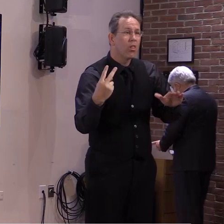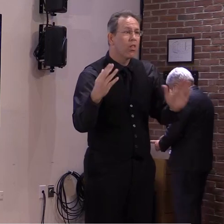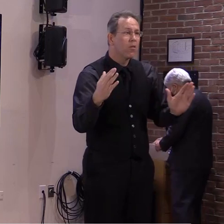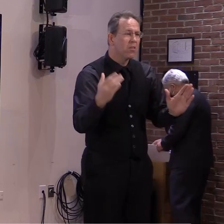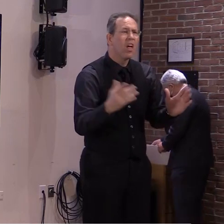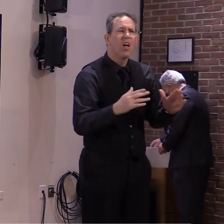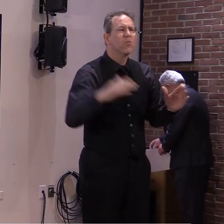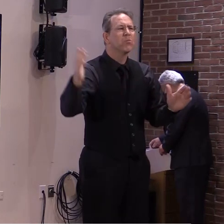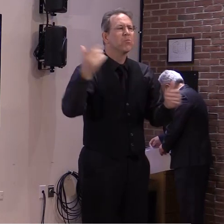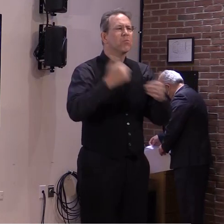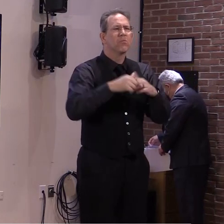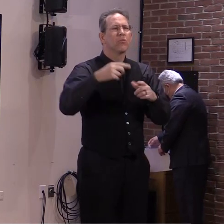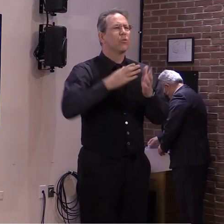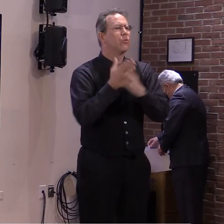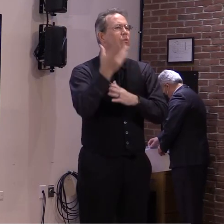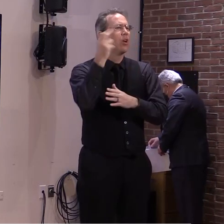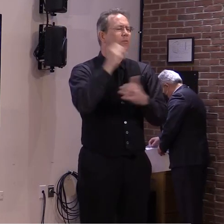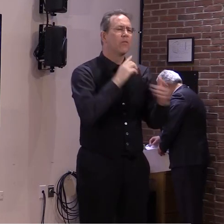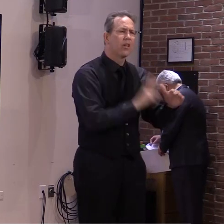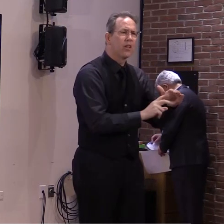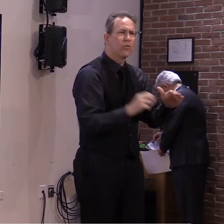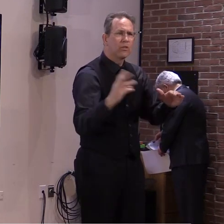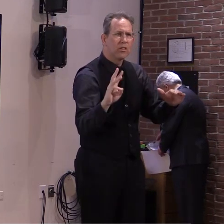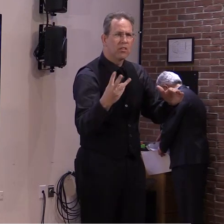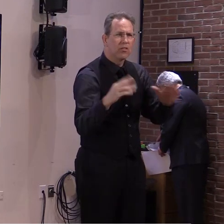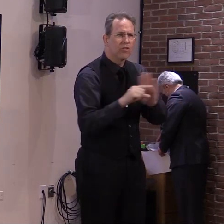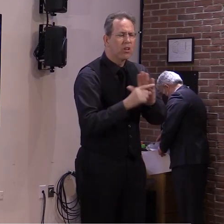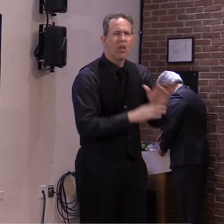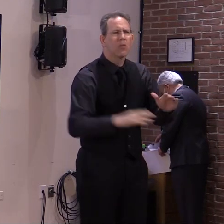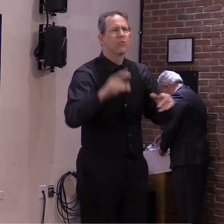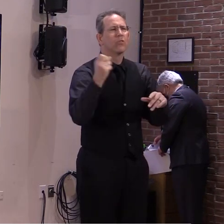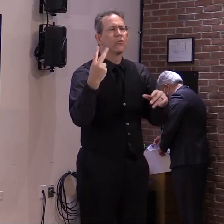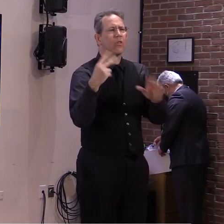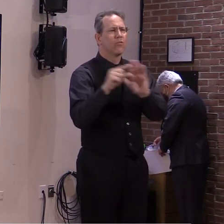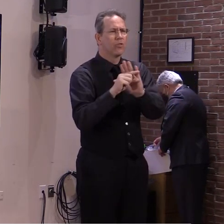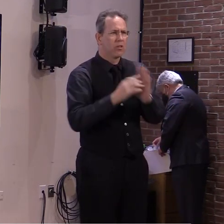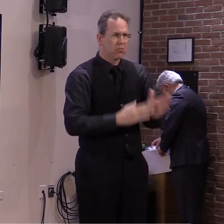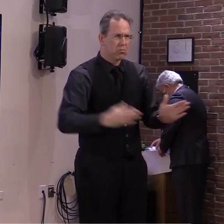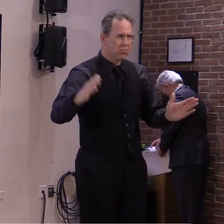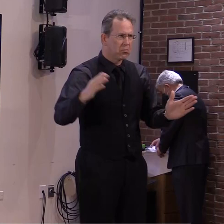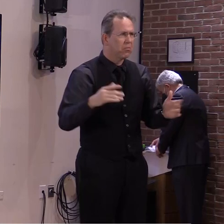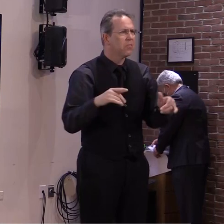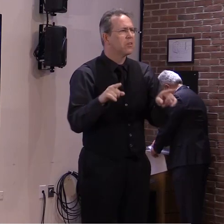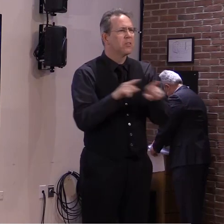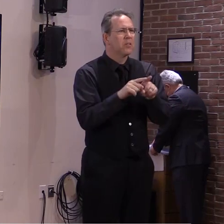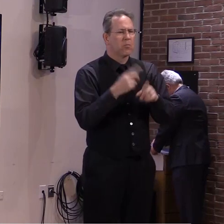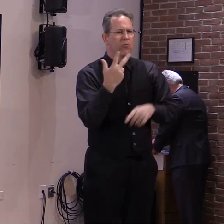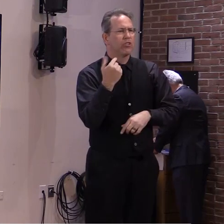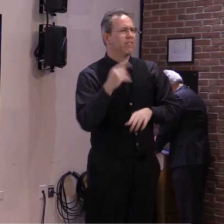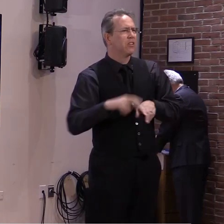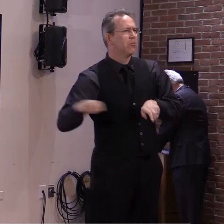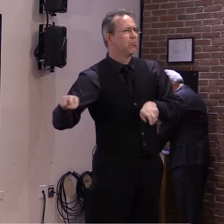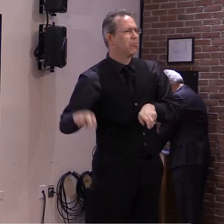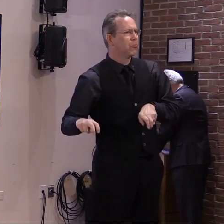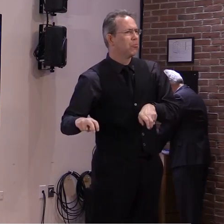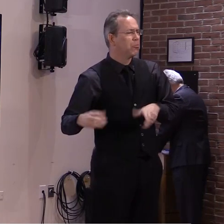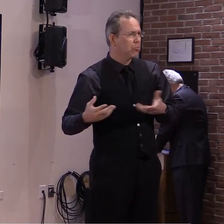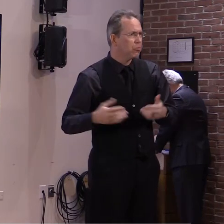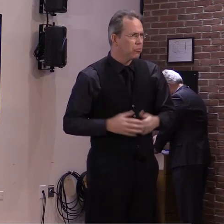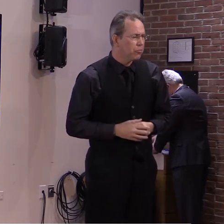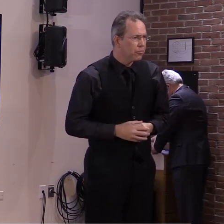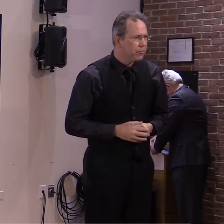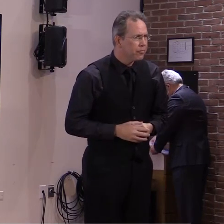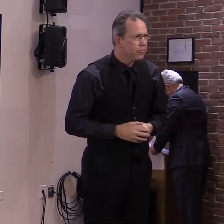grades. Now, all students K through 12 will be under the same distancing standard of 3 feet. The distancing standard